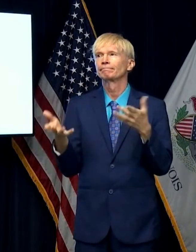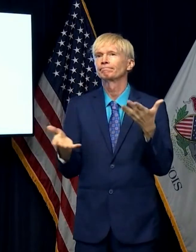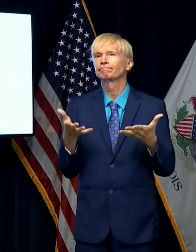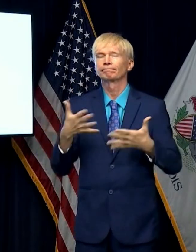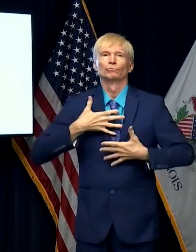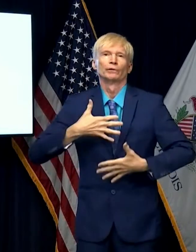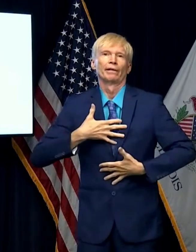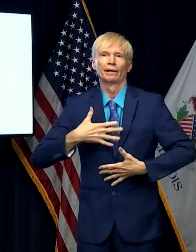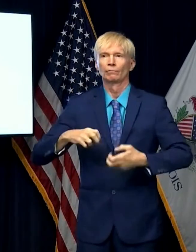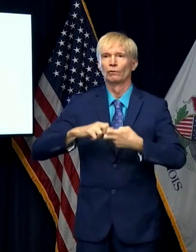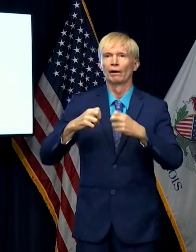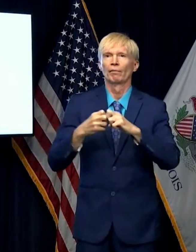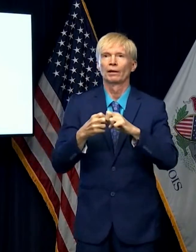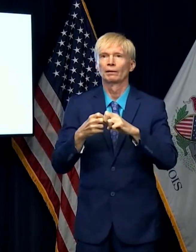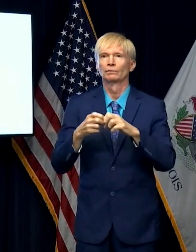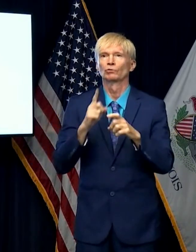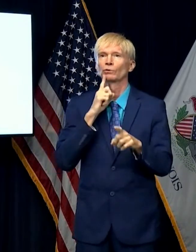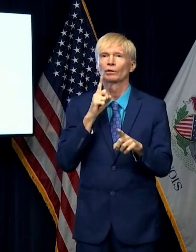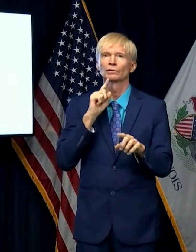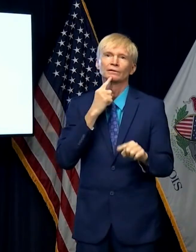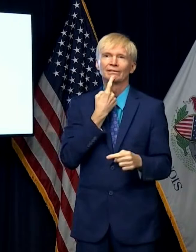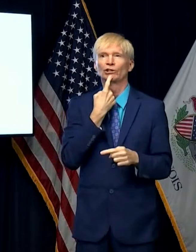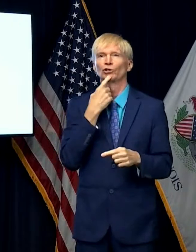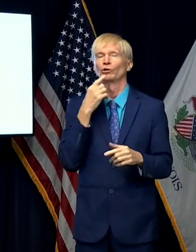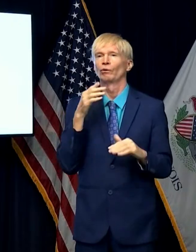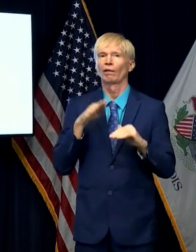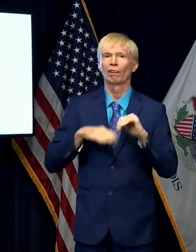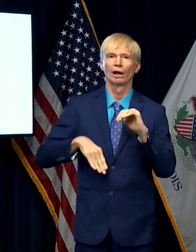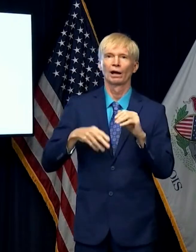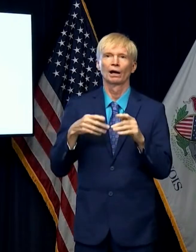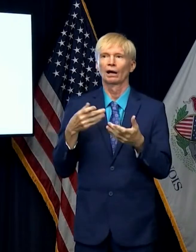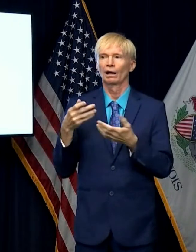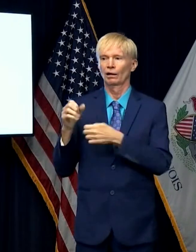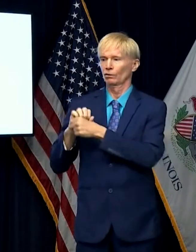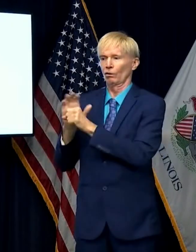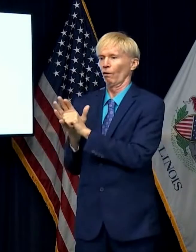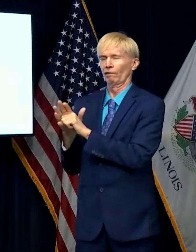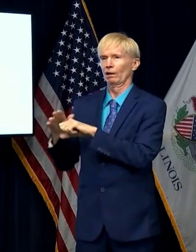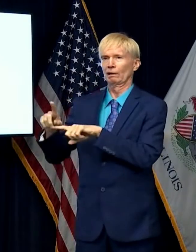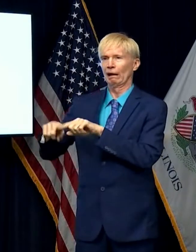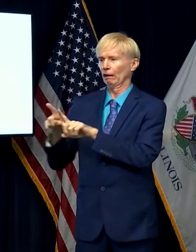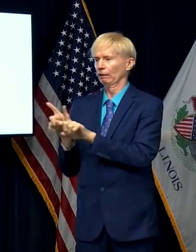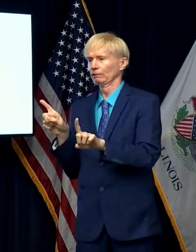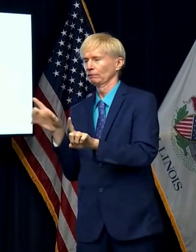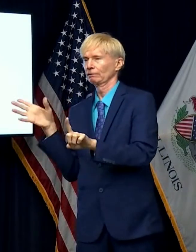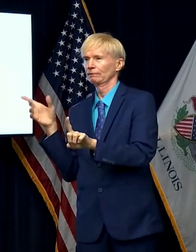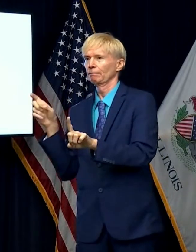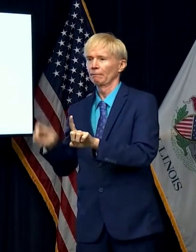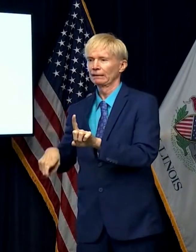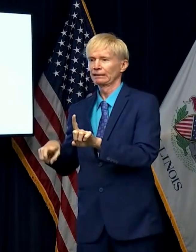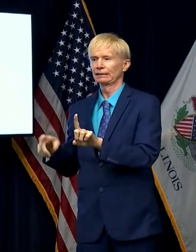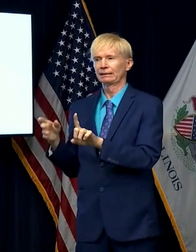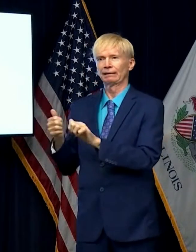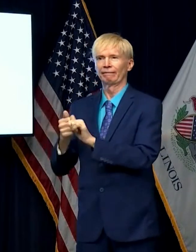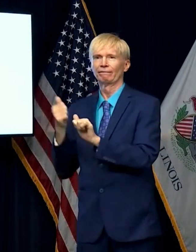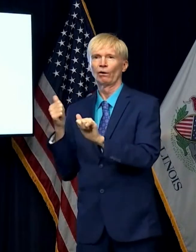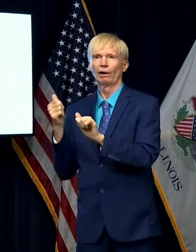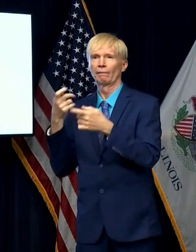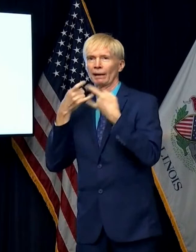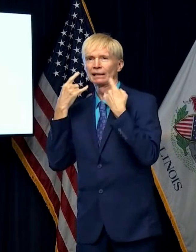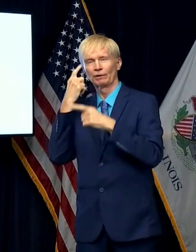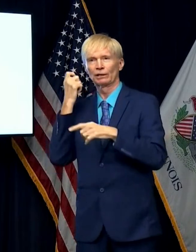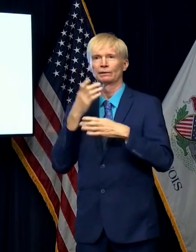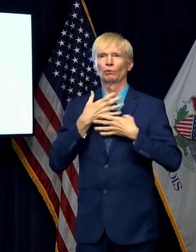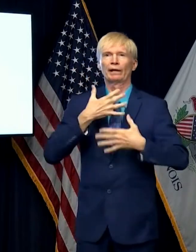own respiratory issues that are beyond, apart from COVID-19, where they wouldn't be able to have anything obstructing their breathing. Those are